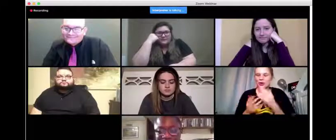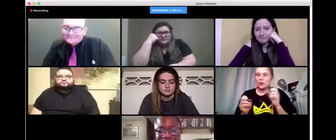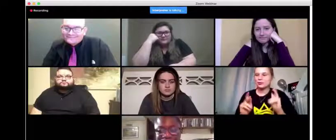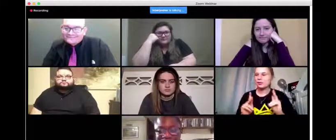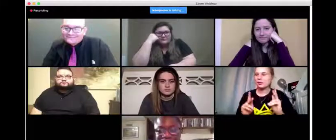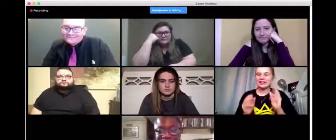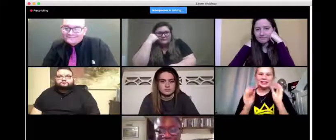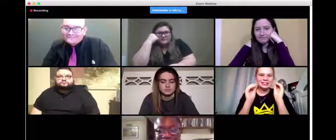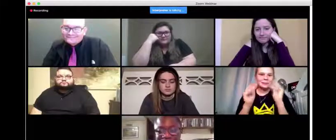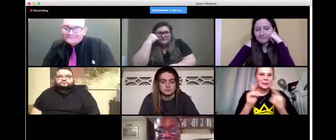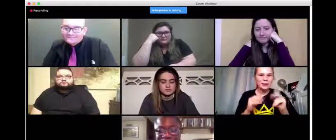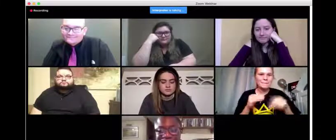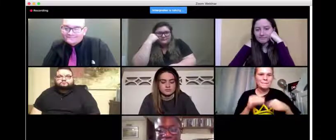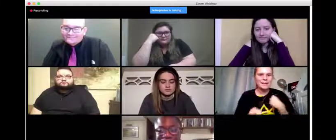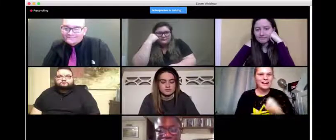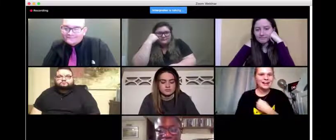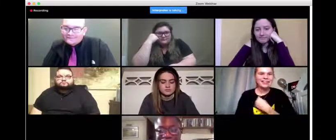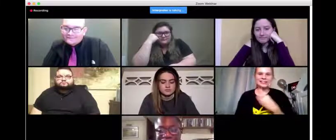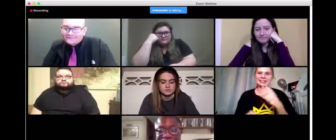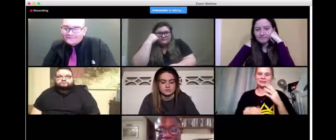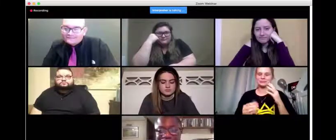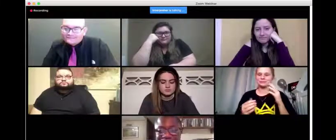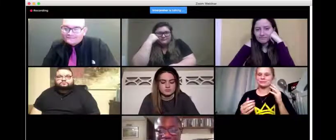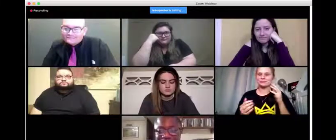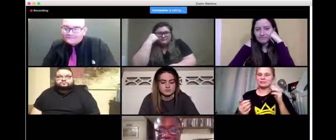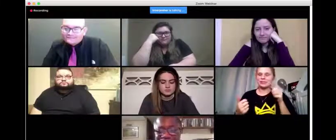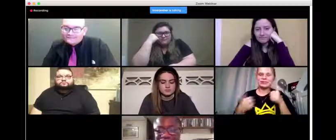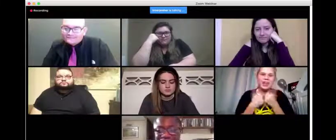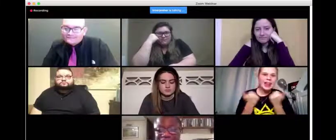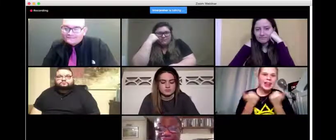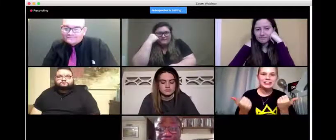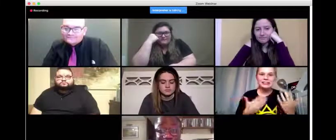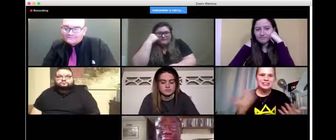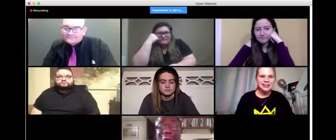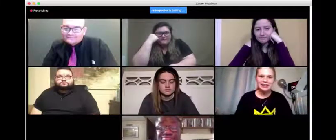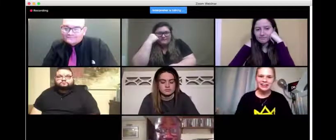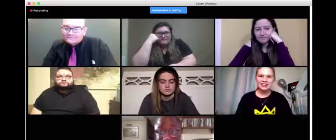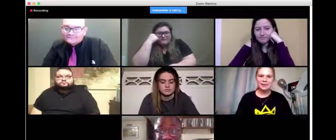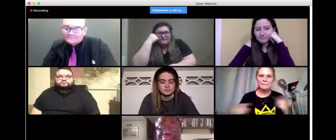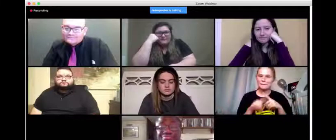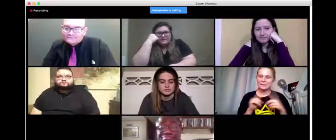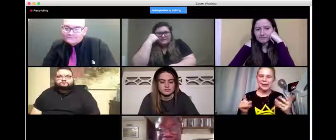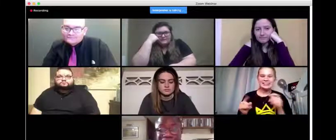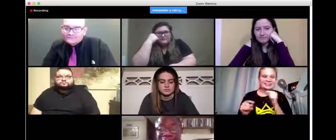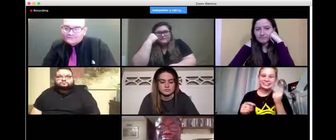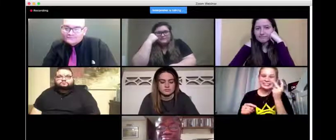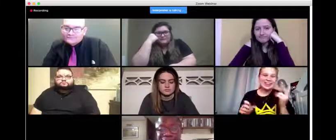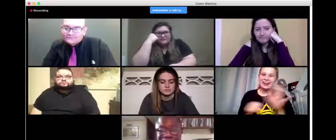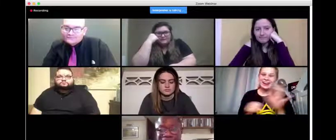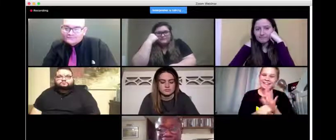challenges, but I didn't really see enough of that. You know, I just saw a lot of gossip and